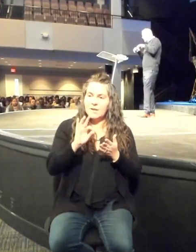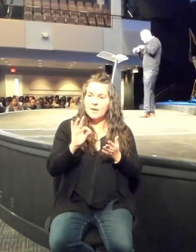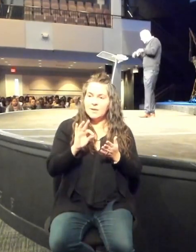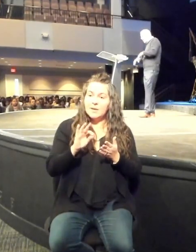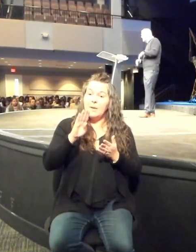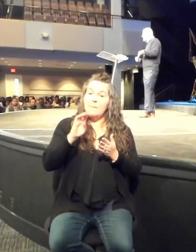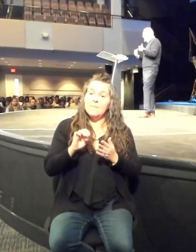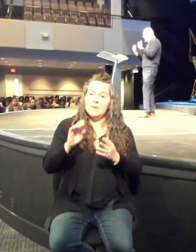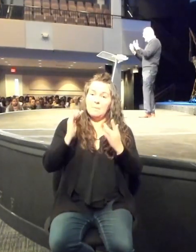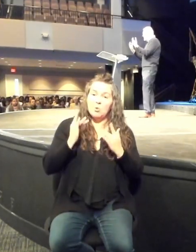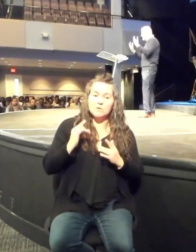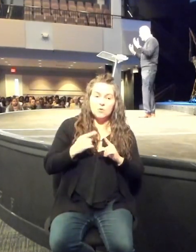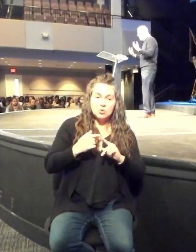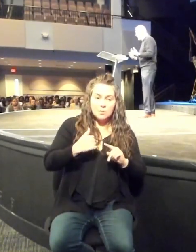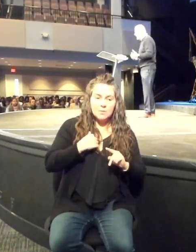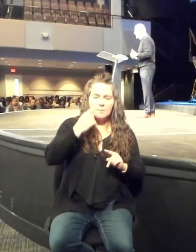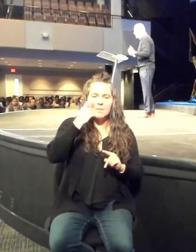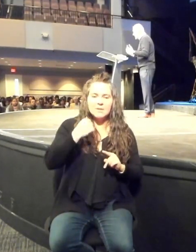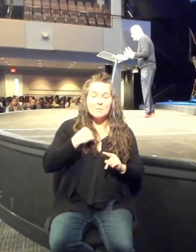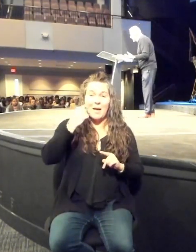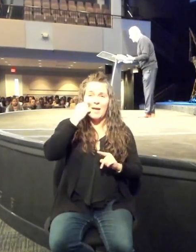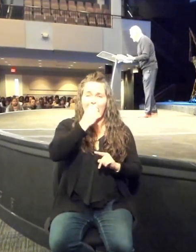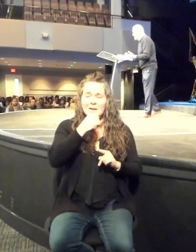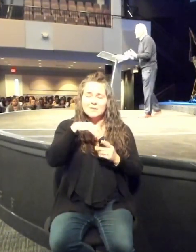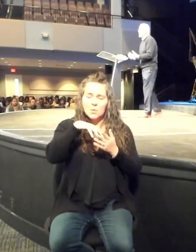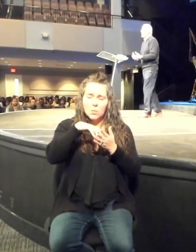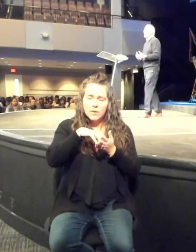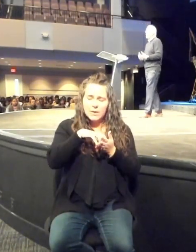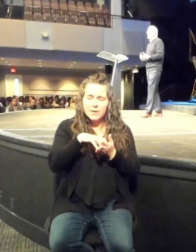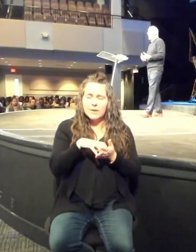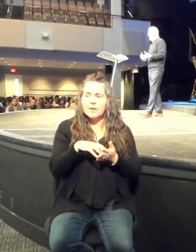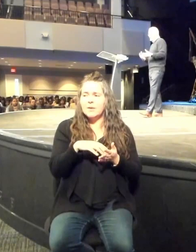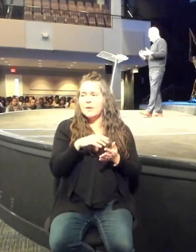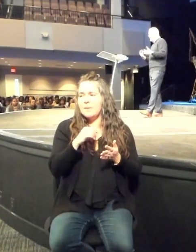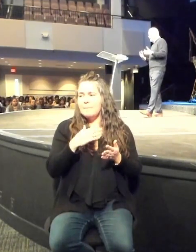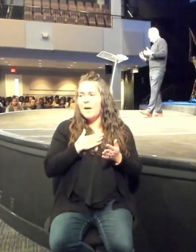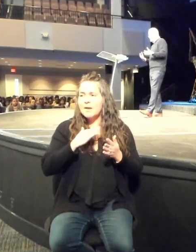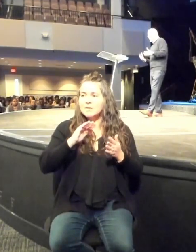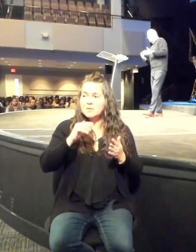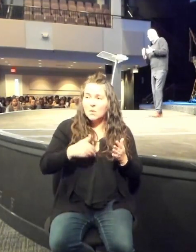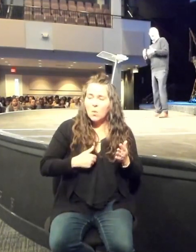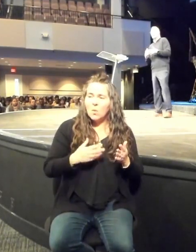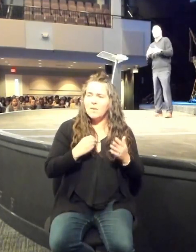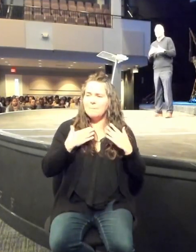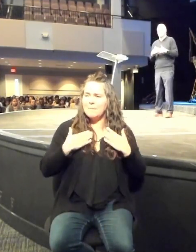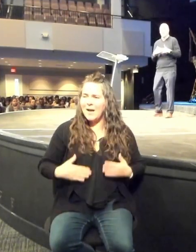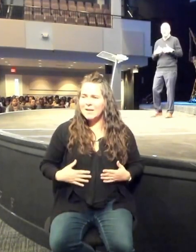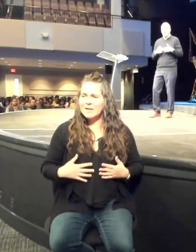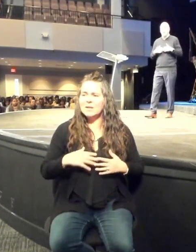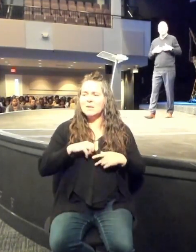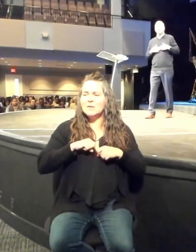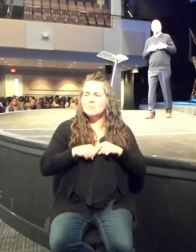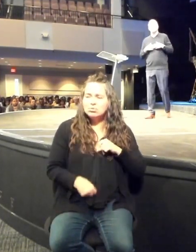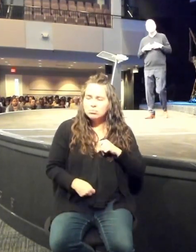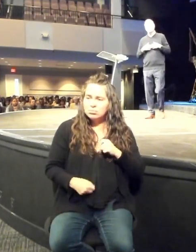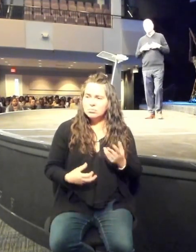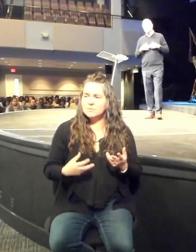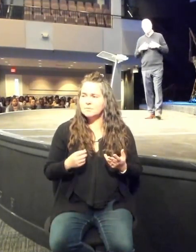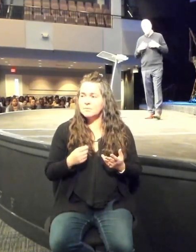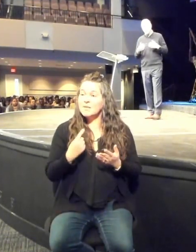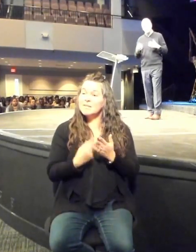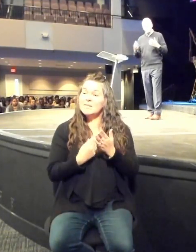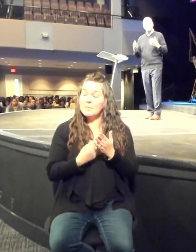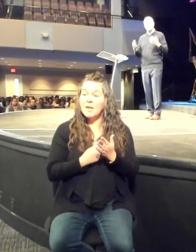in distress. My eyes grow weak with sorrow, my soul and body with grief." There were times that David would even express